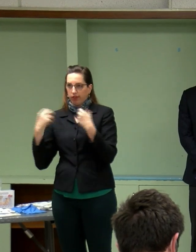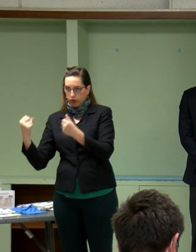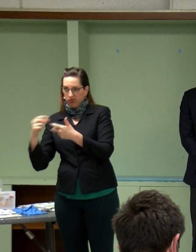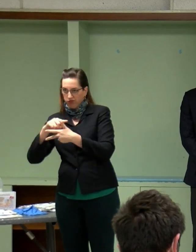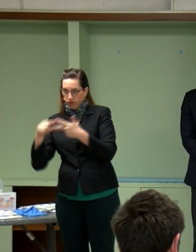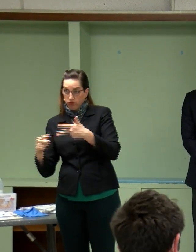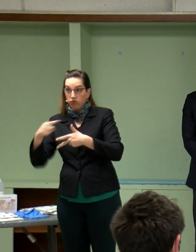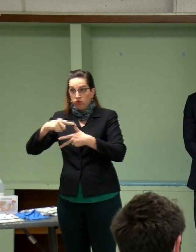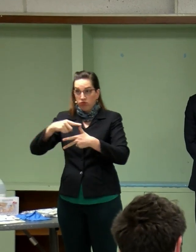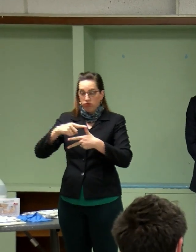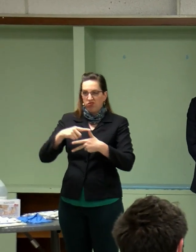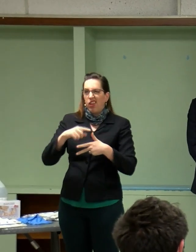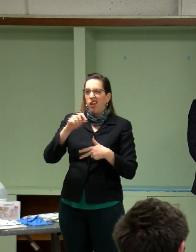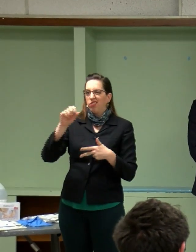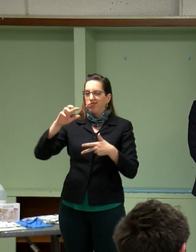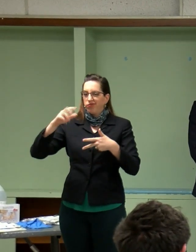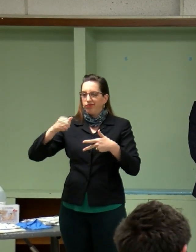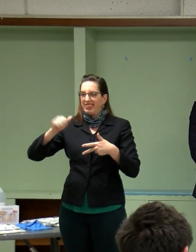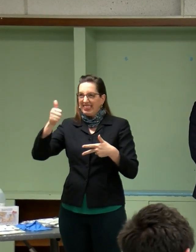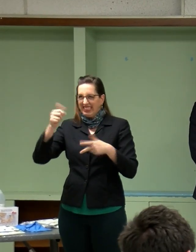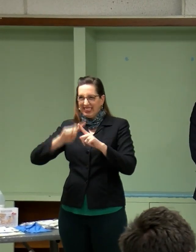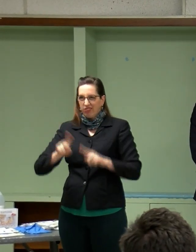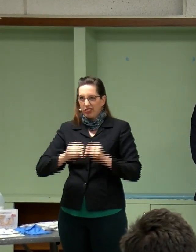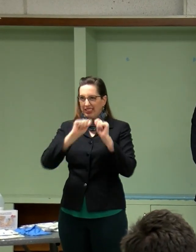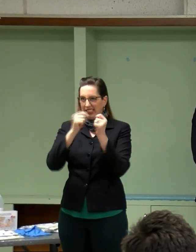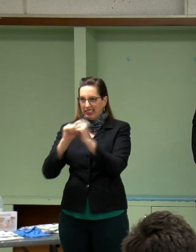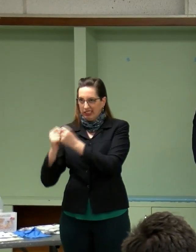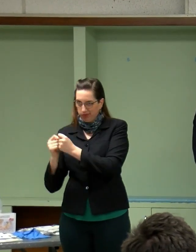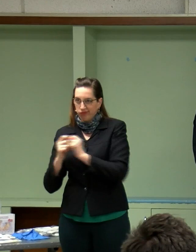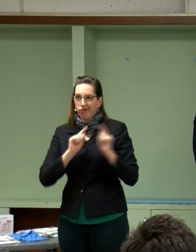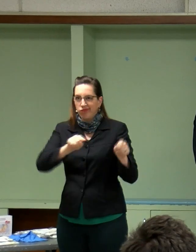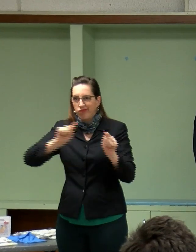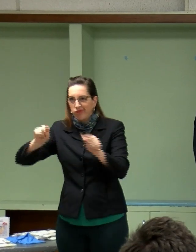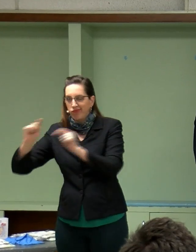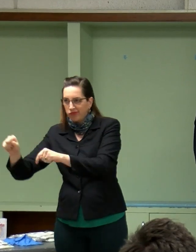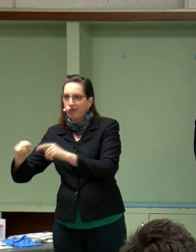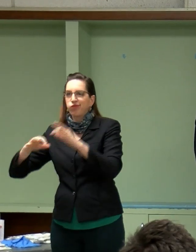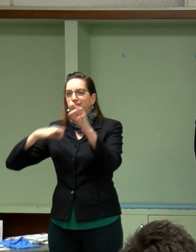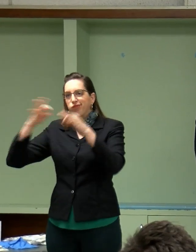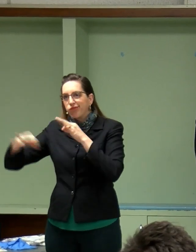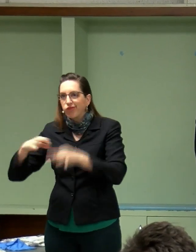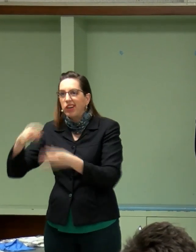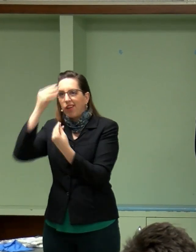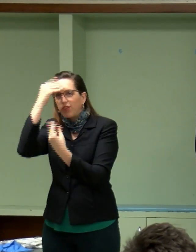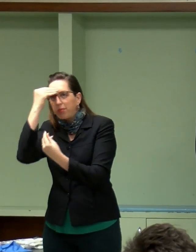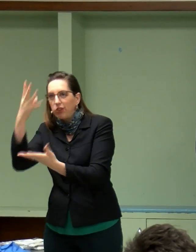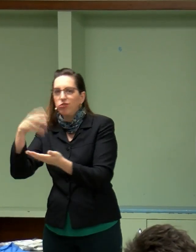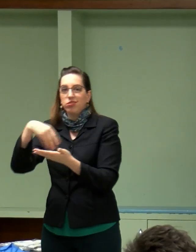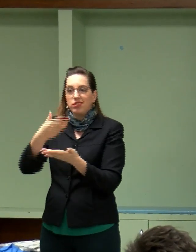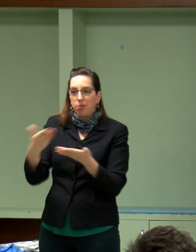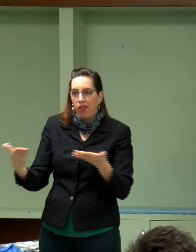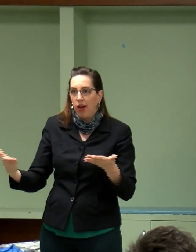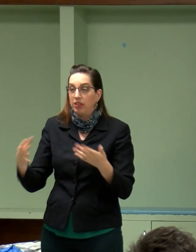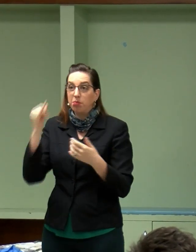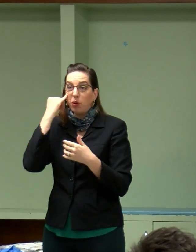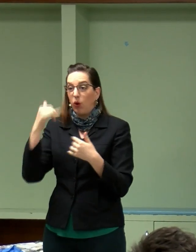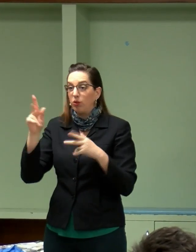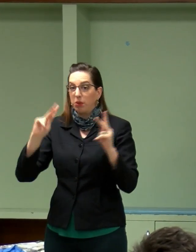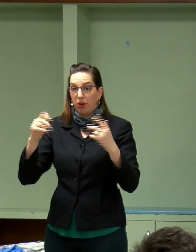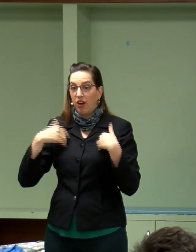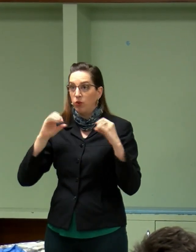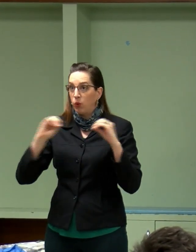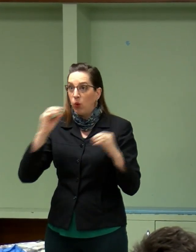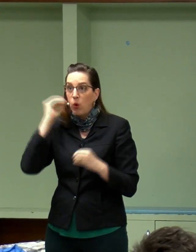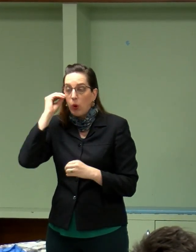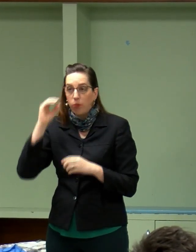prevention, 10 area outreach teams continue to distribute vital information and supplies to our unsheltered